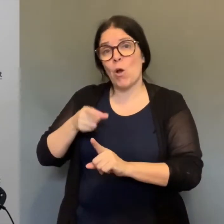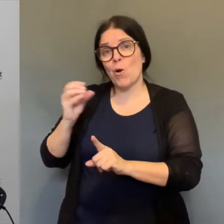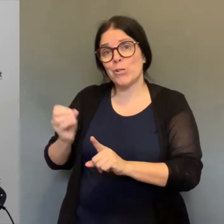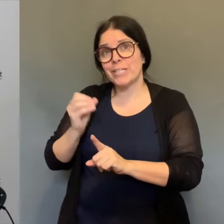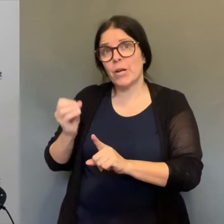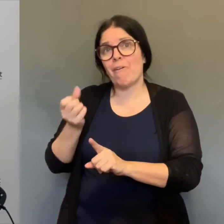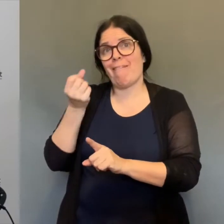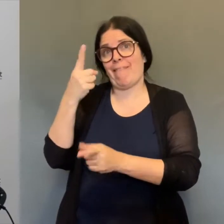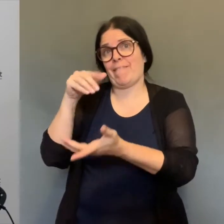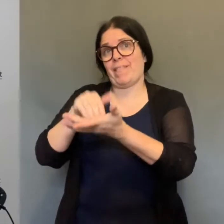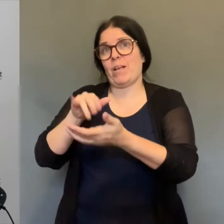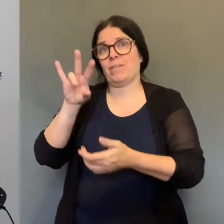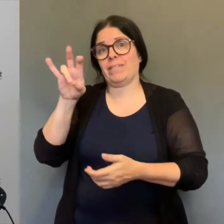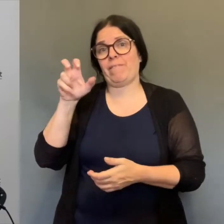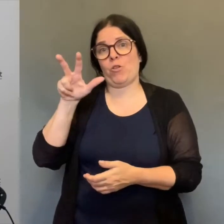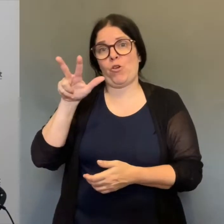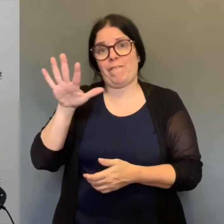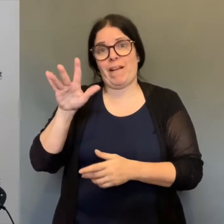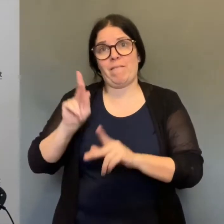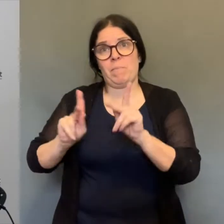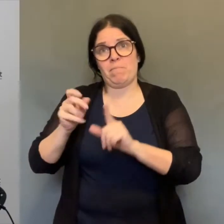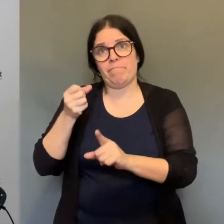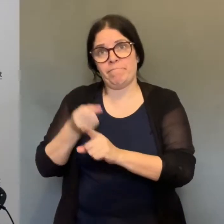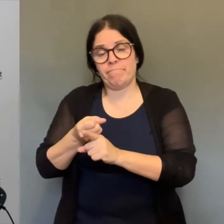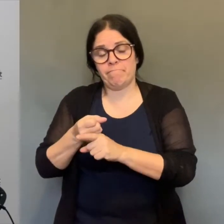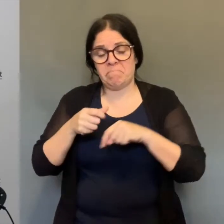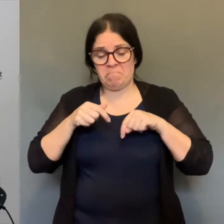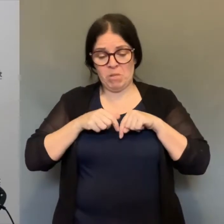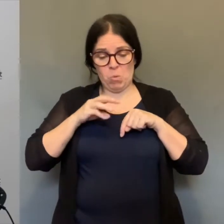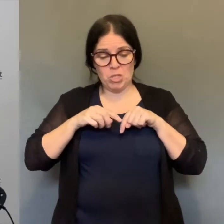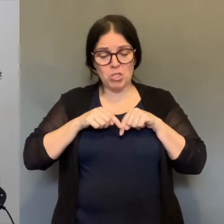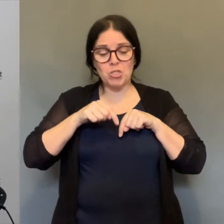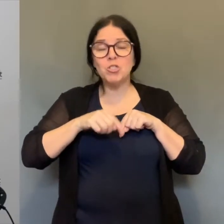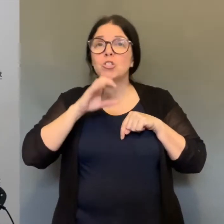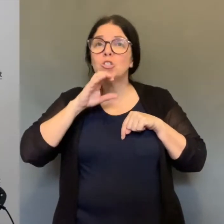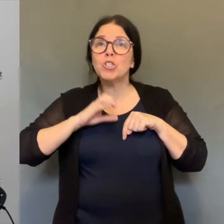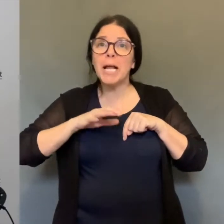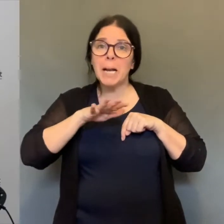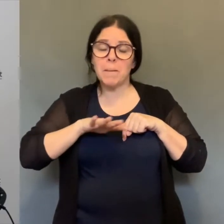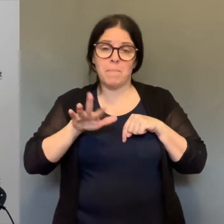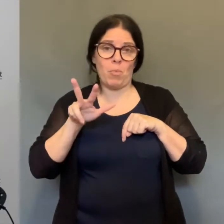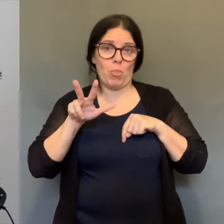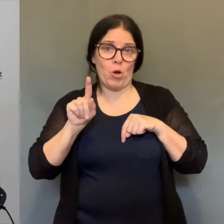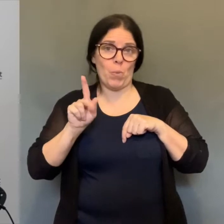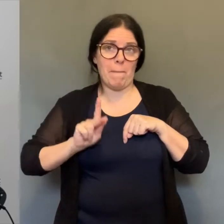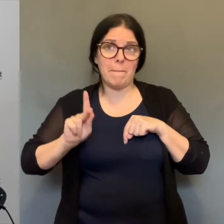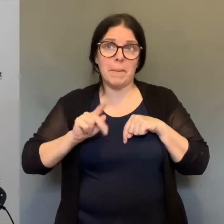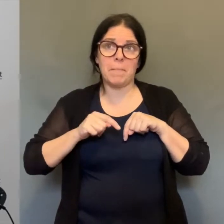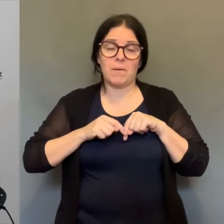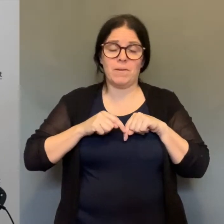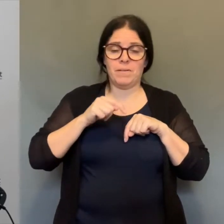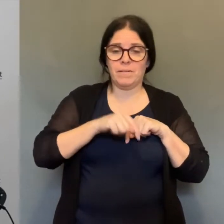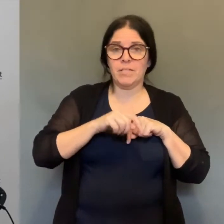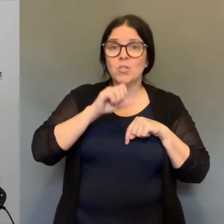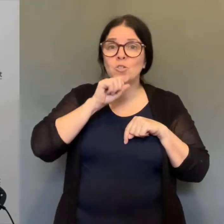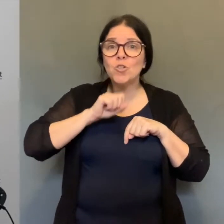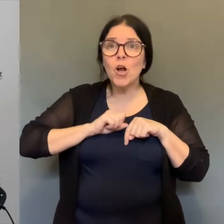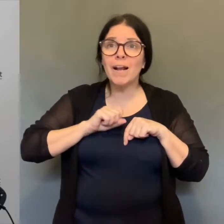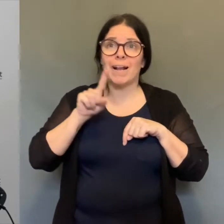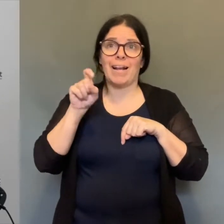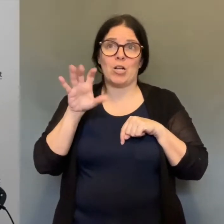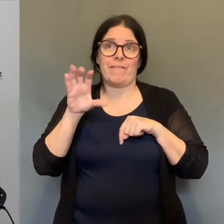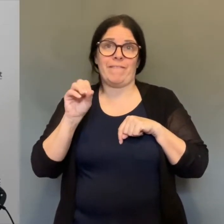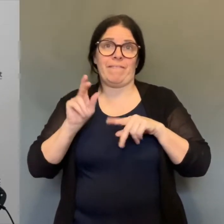11,735 cases in Ontario. Chatham-Kent has 31 cases and Sarnia-Lambton has 150